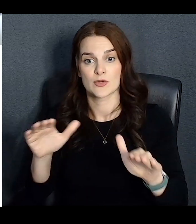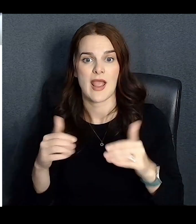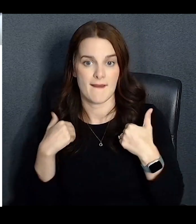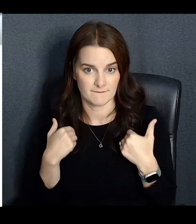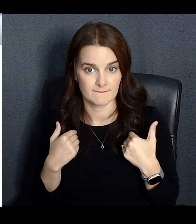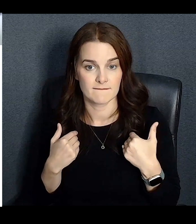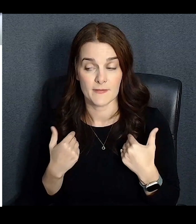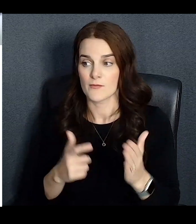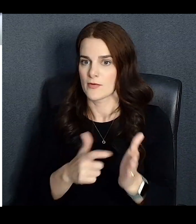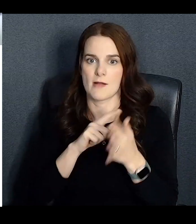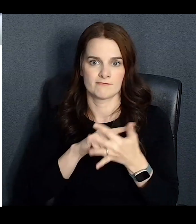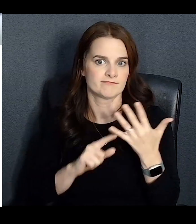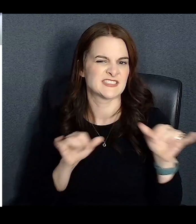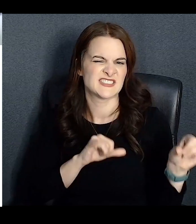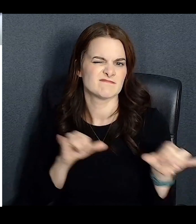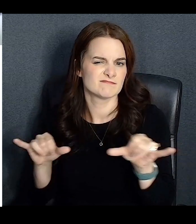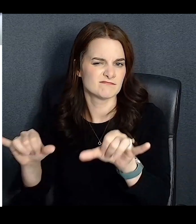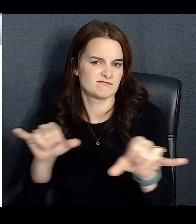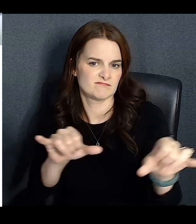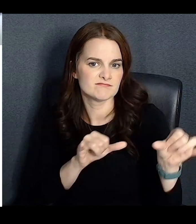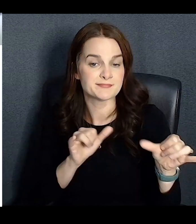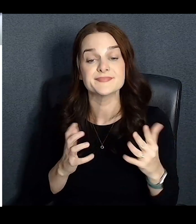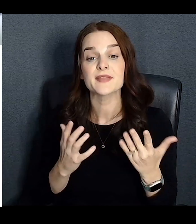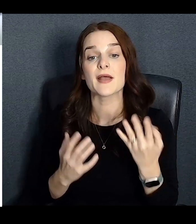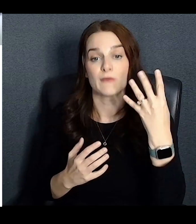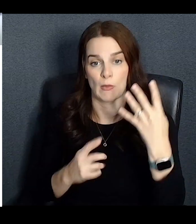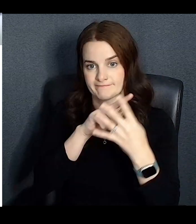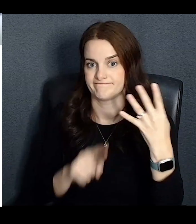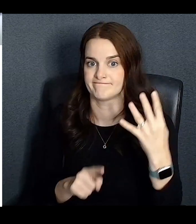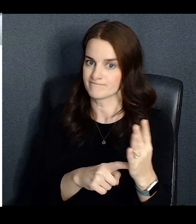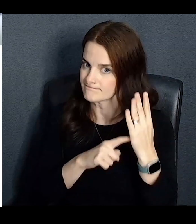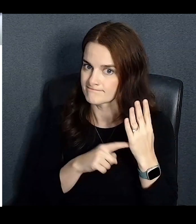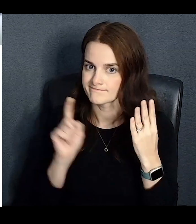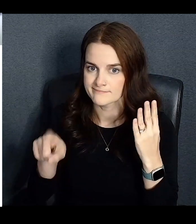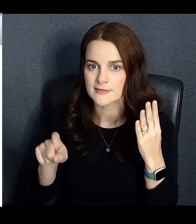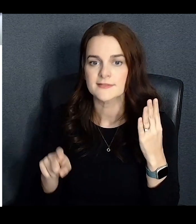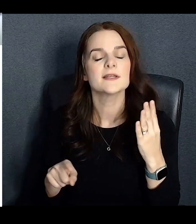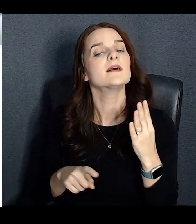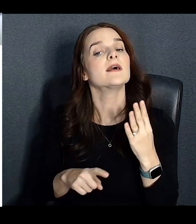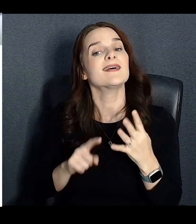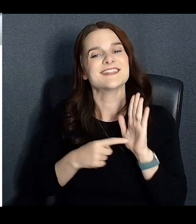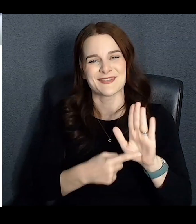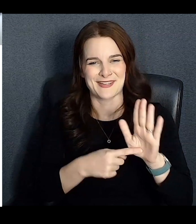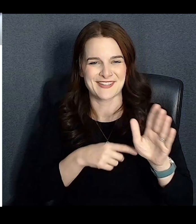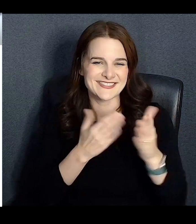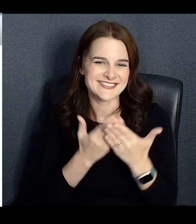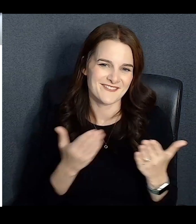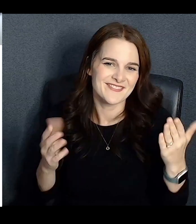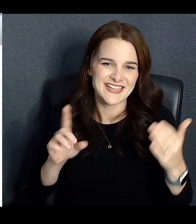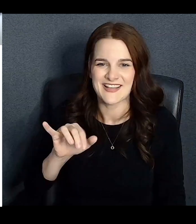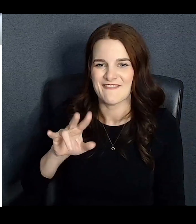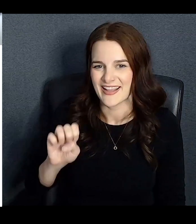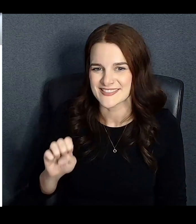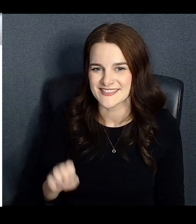all are required to do very similar things. So these are the four things that all of us are required to do. First is demonstrating